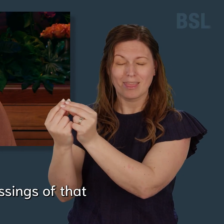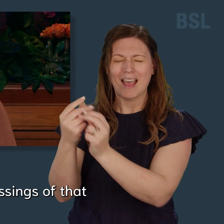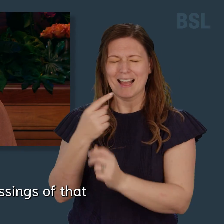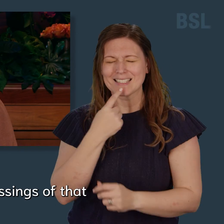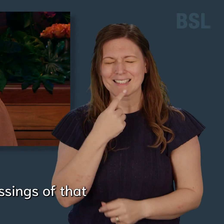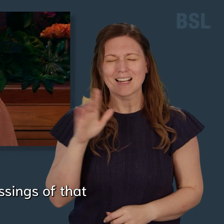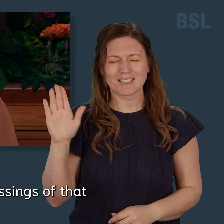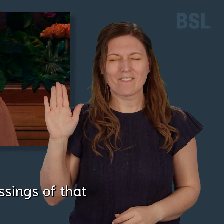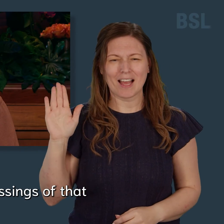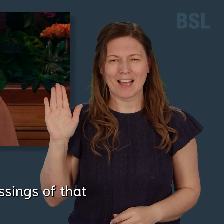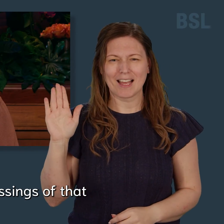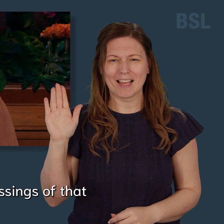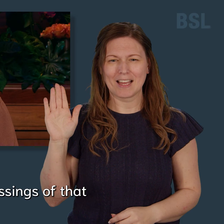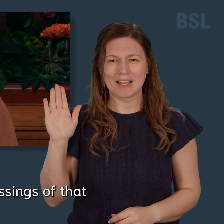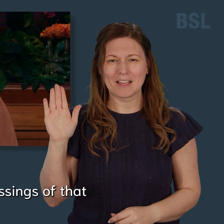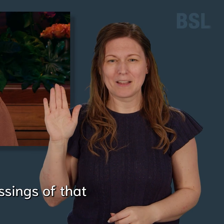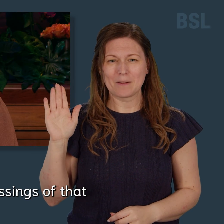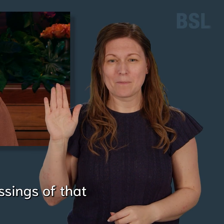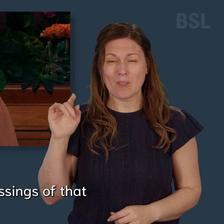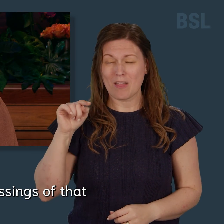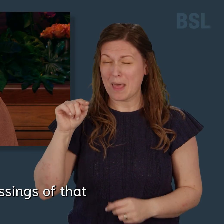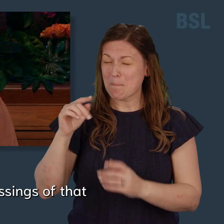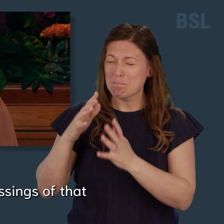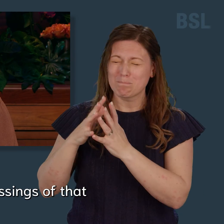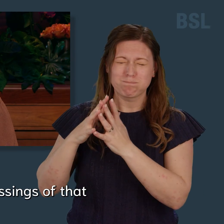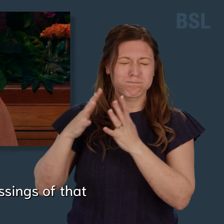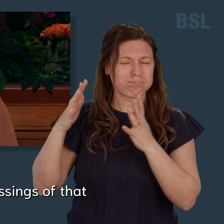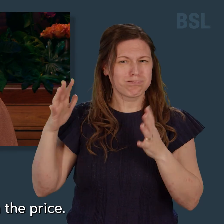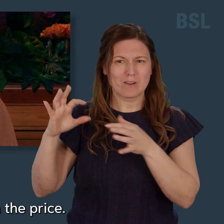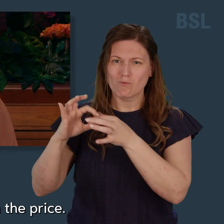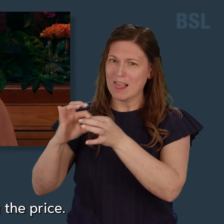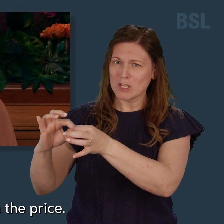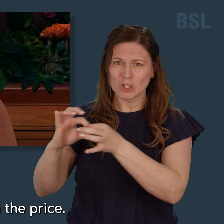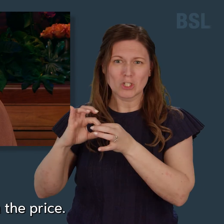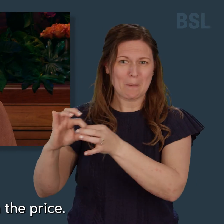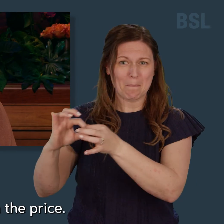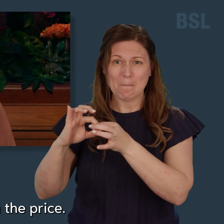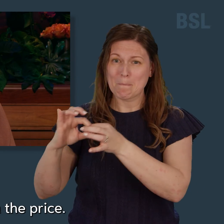I testify that the great blessings of that covenant